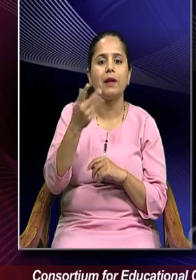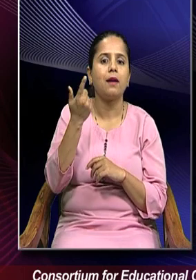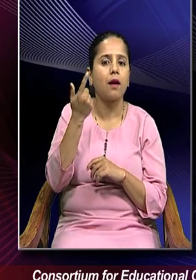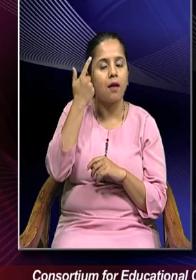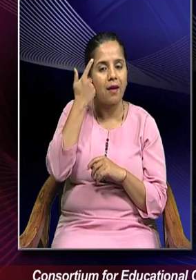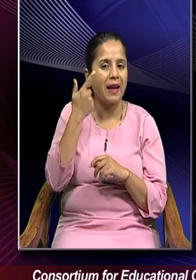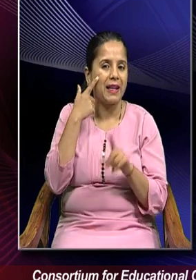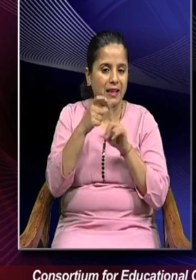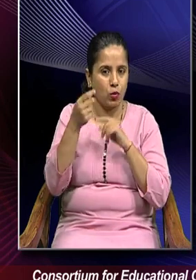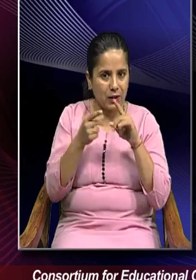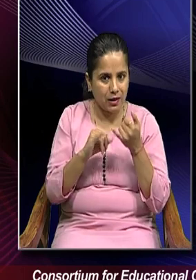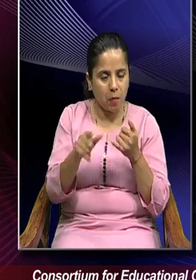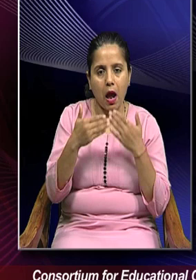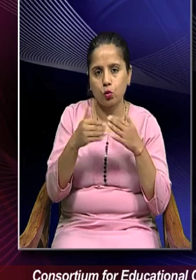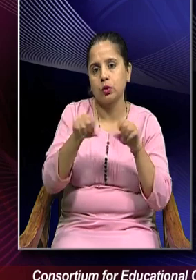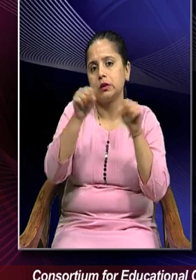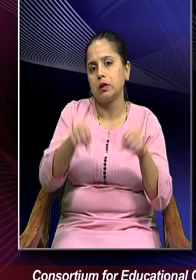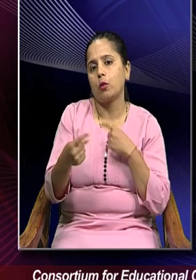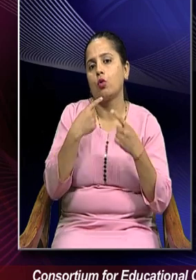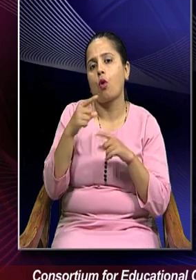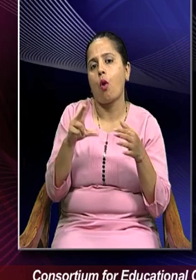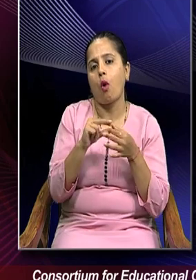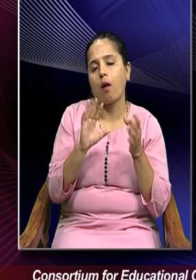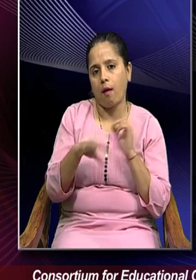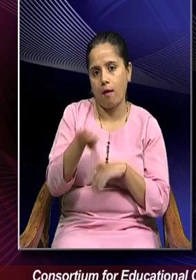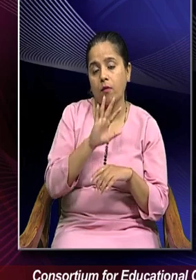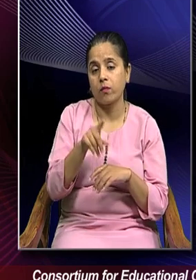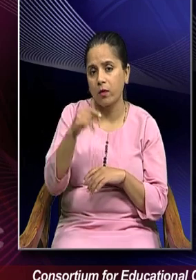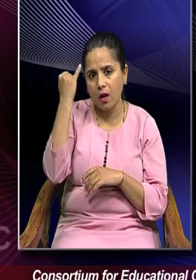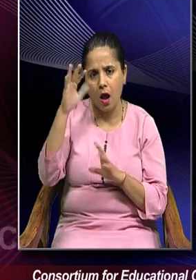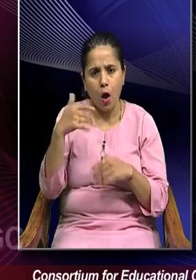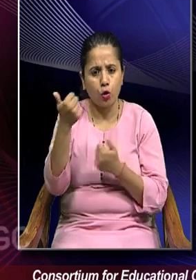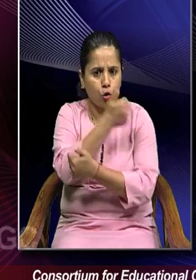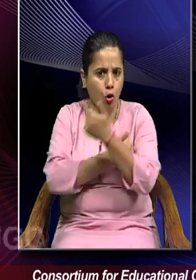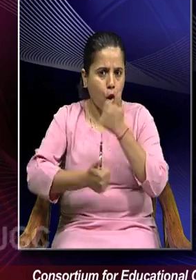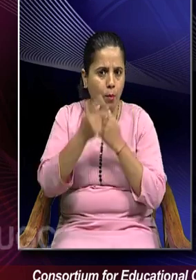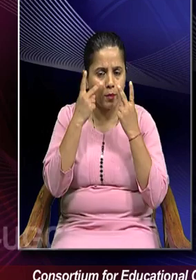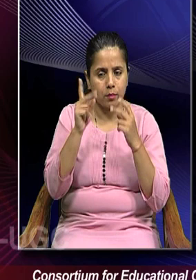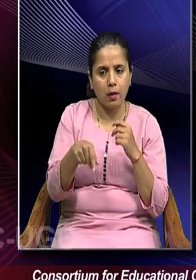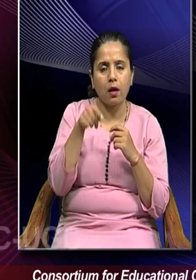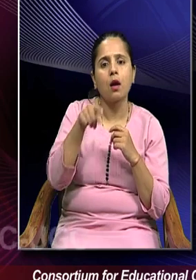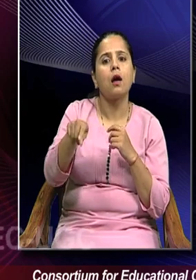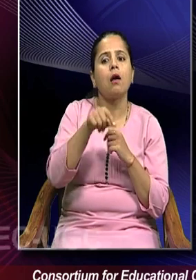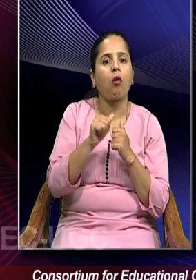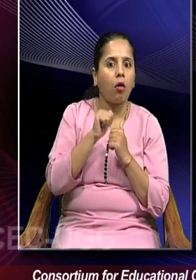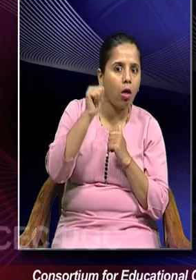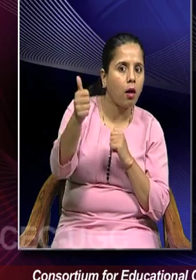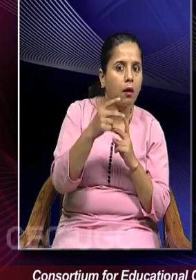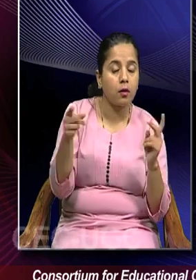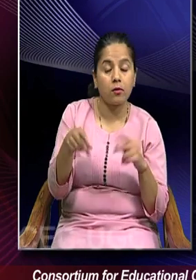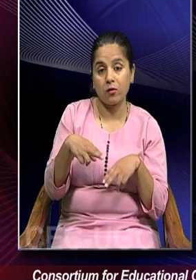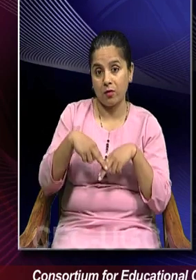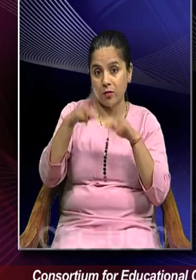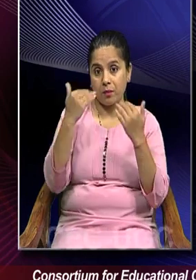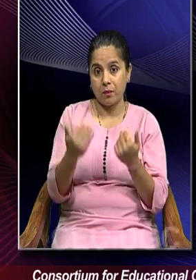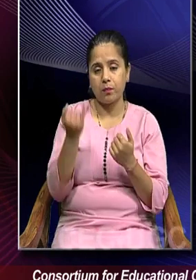the education system in India, and the idea that how competition is to be seen as a farce, and finally